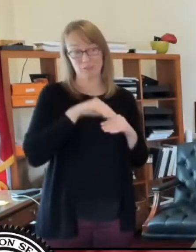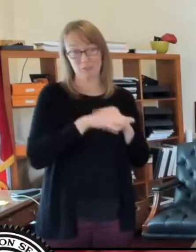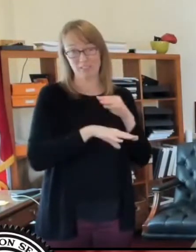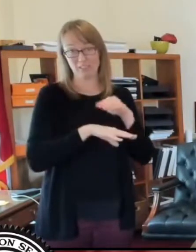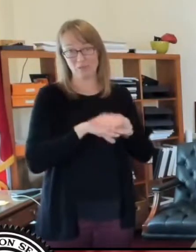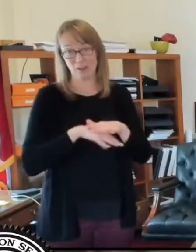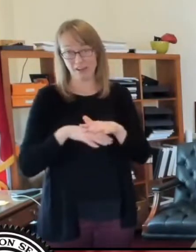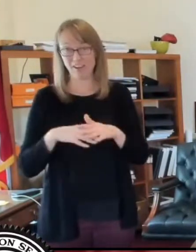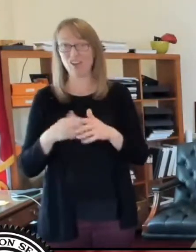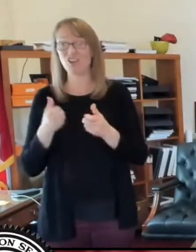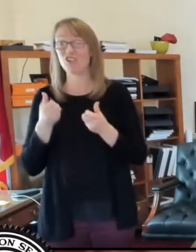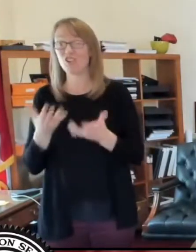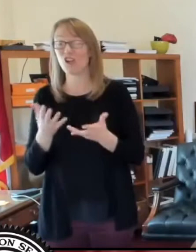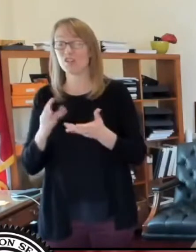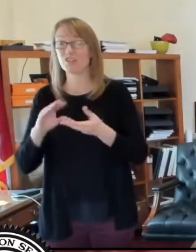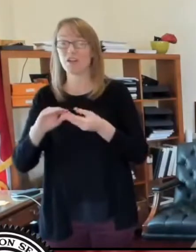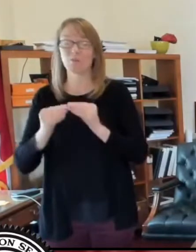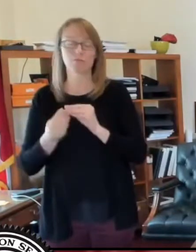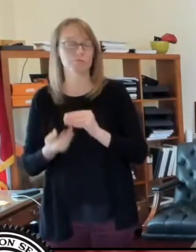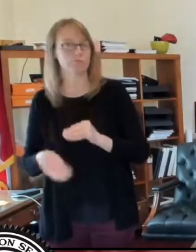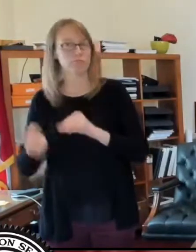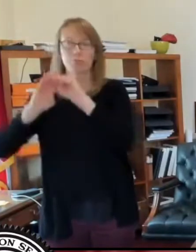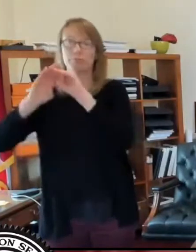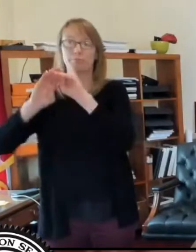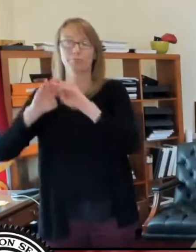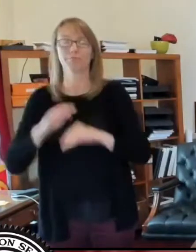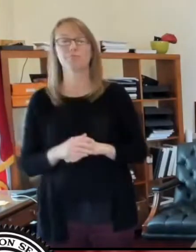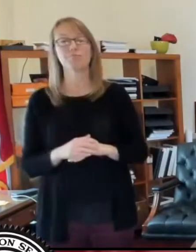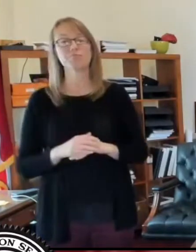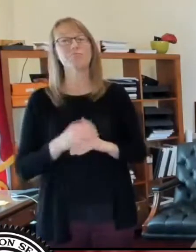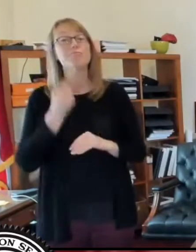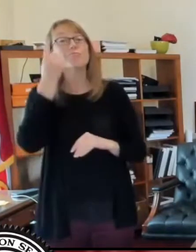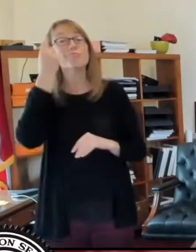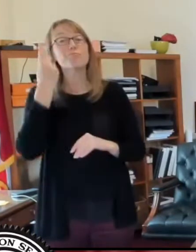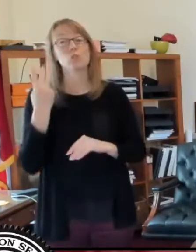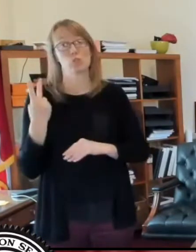and this number is 2 days old, so this is